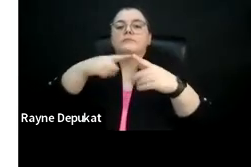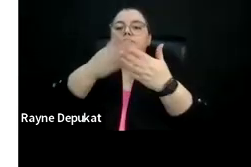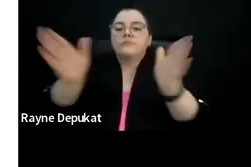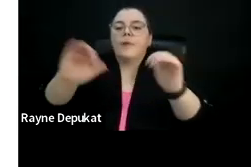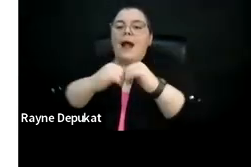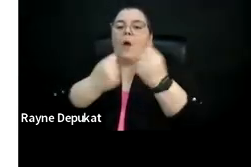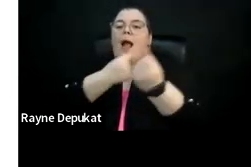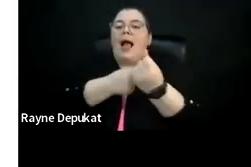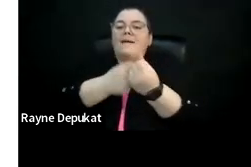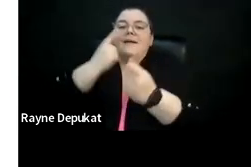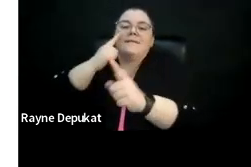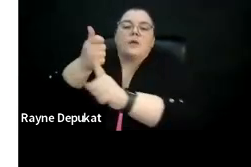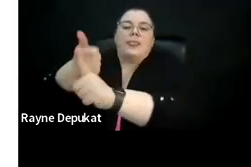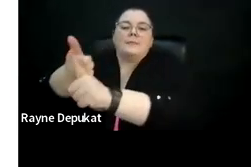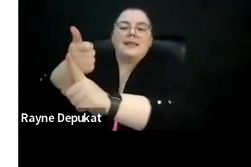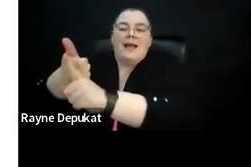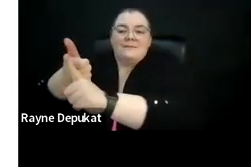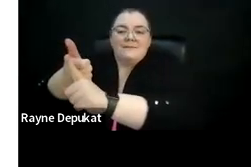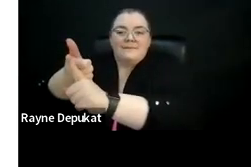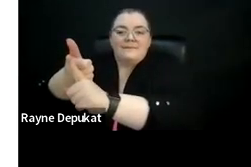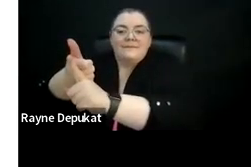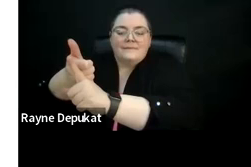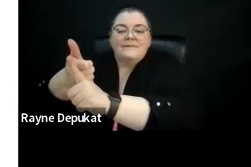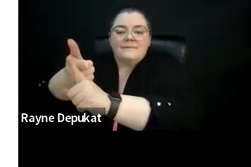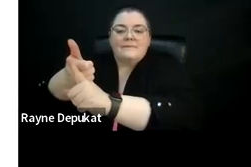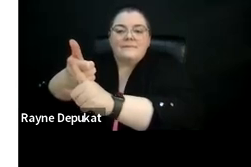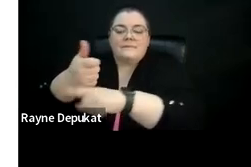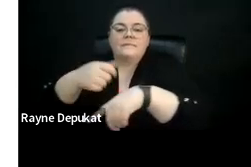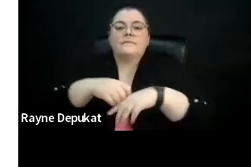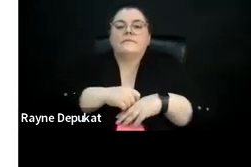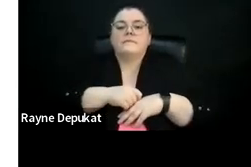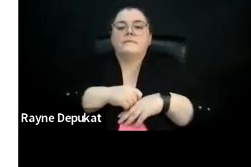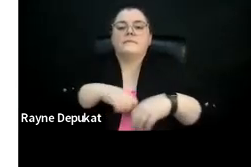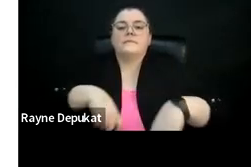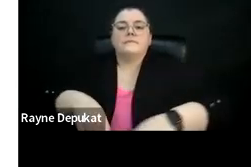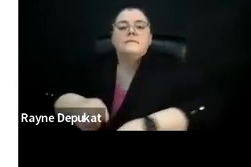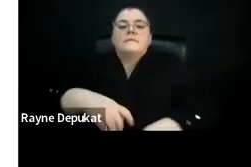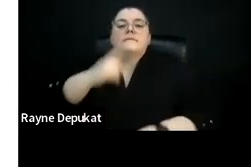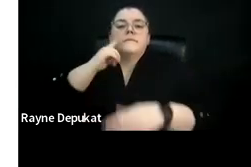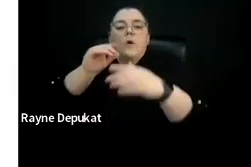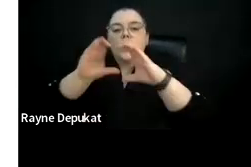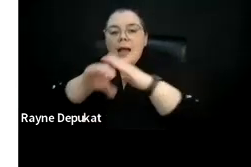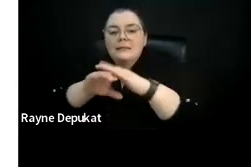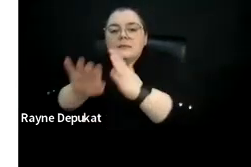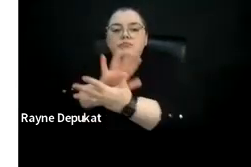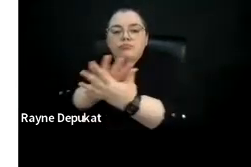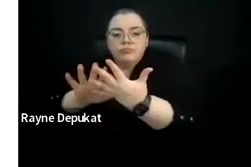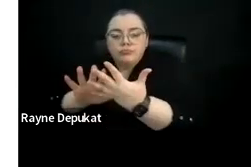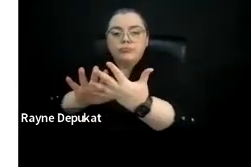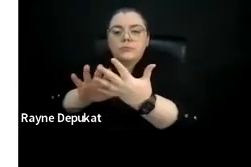So there was, it's a workshop in terms of how to advocate for yourself. And Osel puts it on in terms